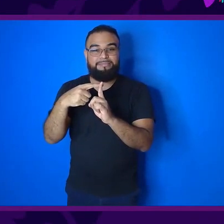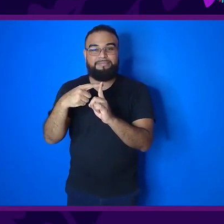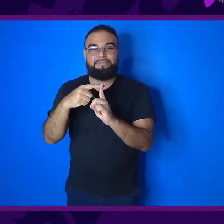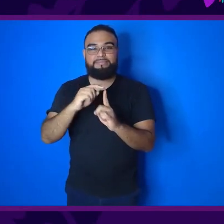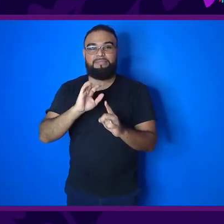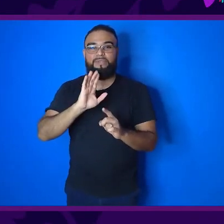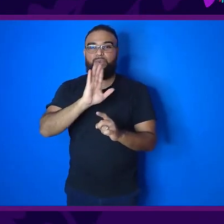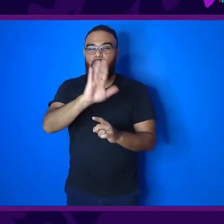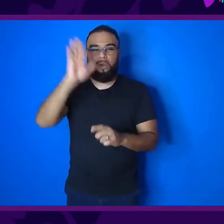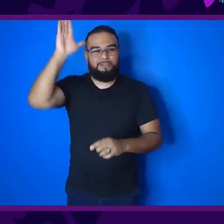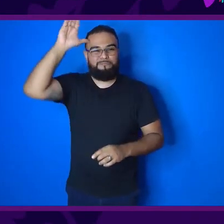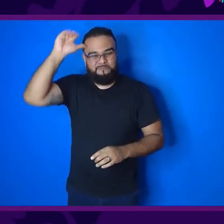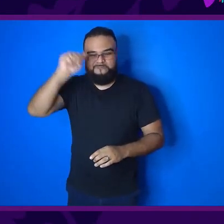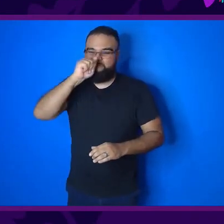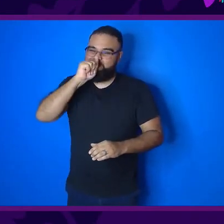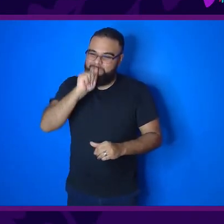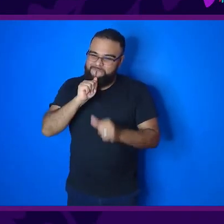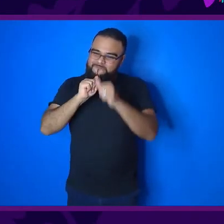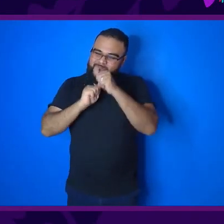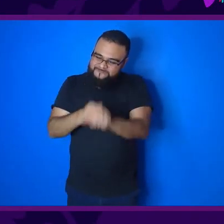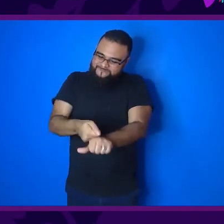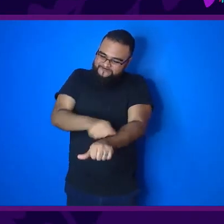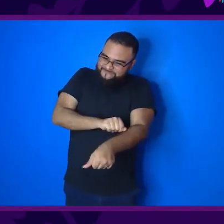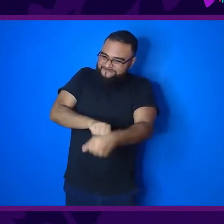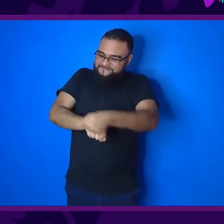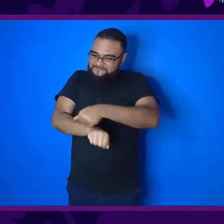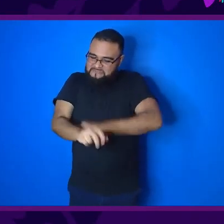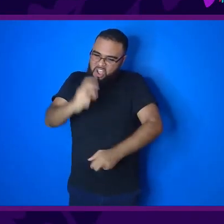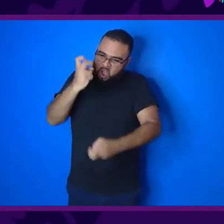tireless, hard work for the Equal